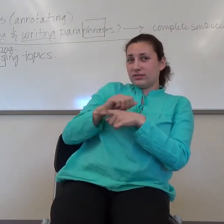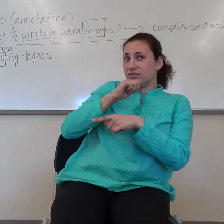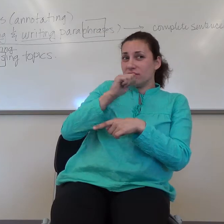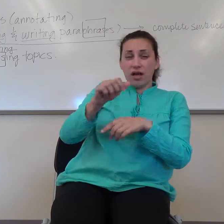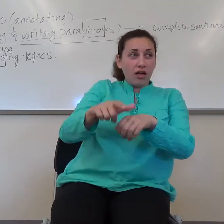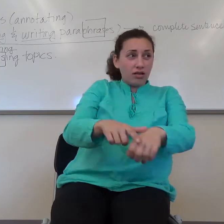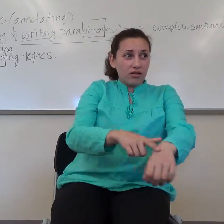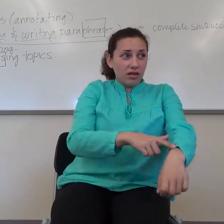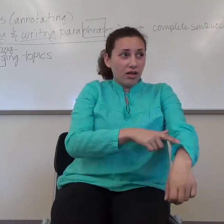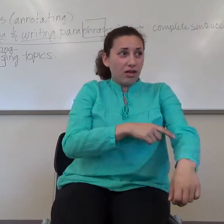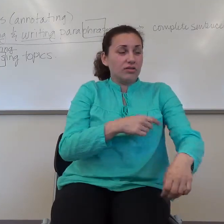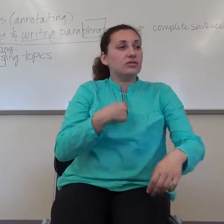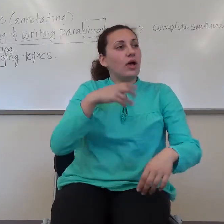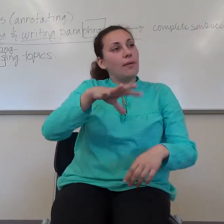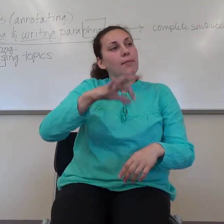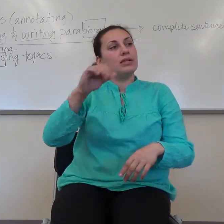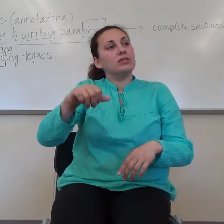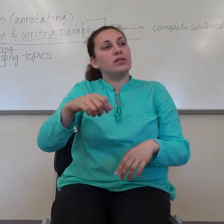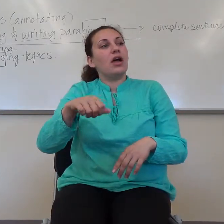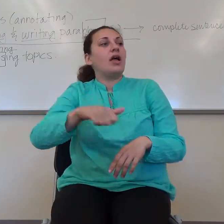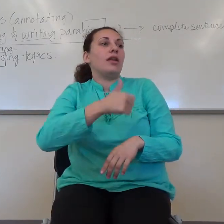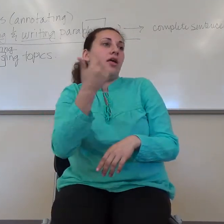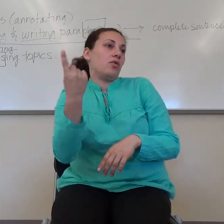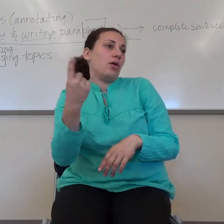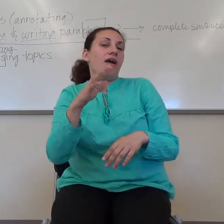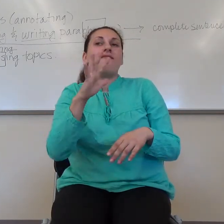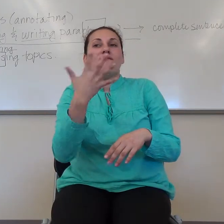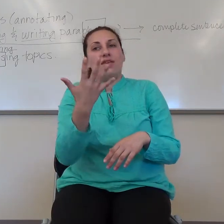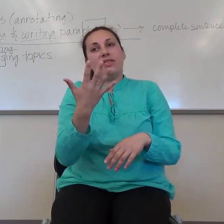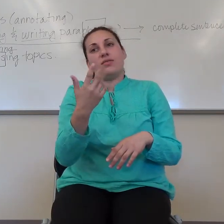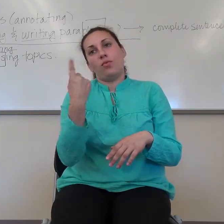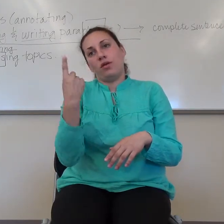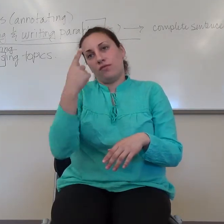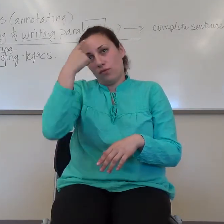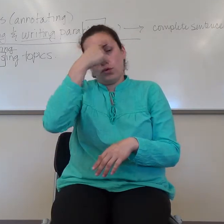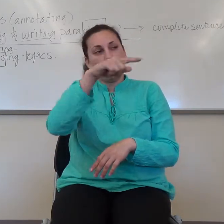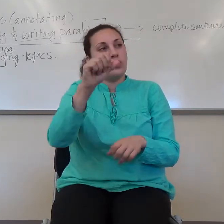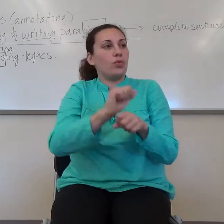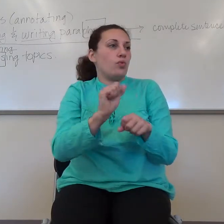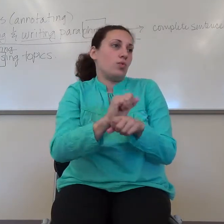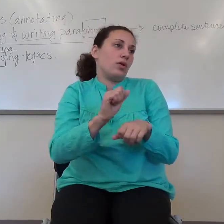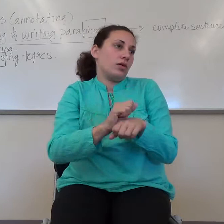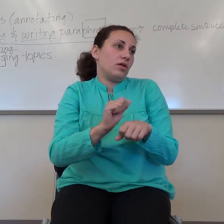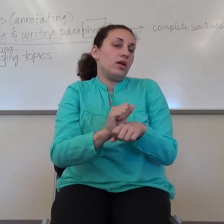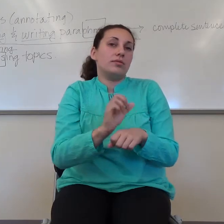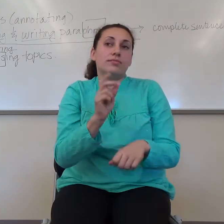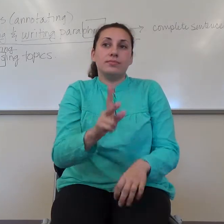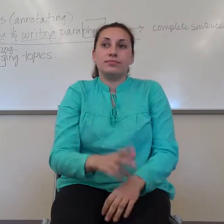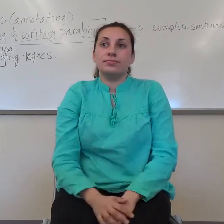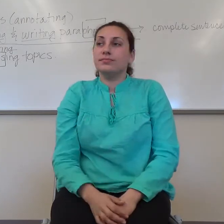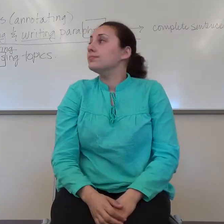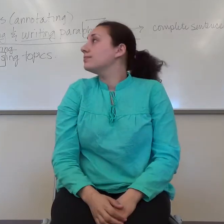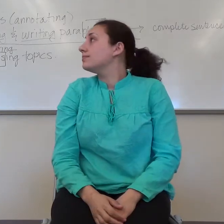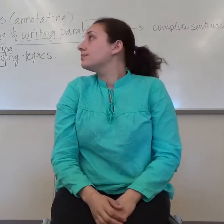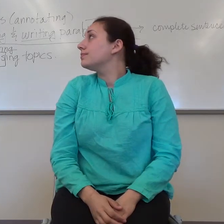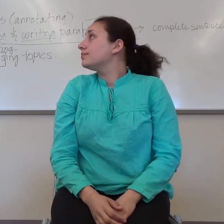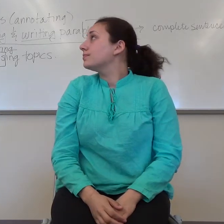from another exercise. Yeah, so this one should be number 5. Yeah, and then here is that would be actually number